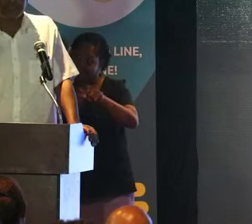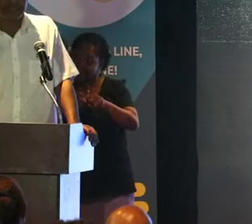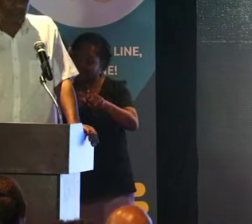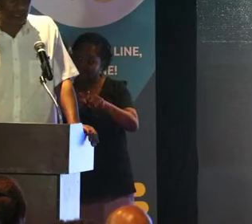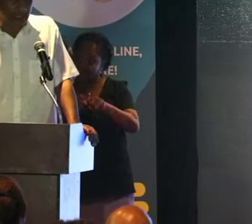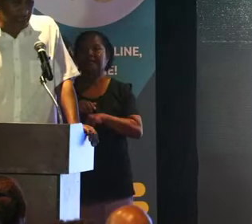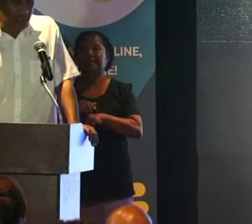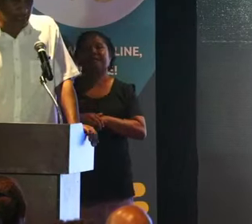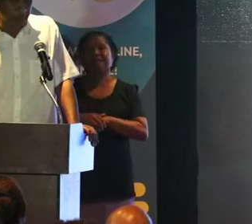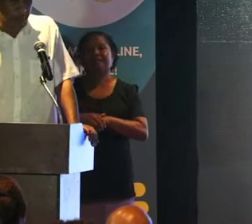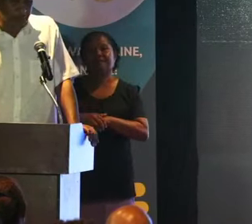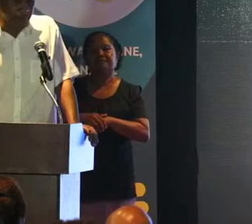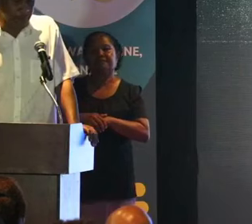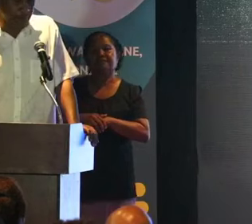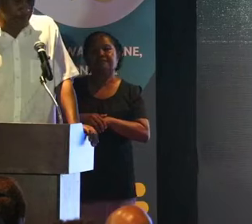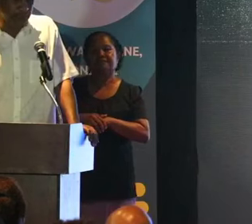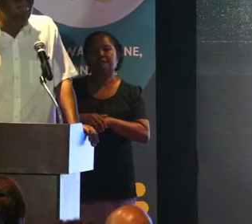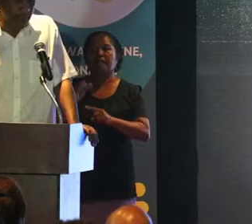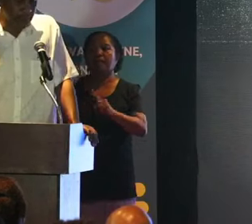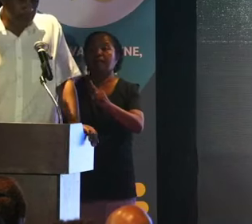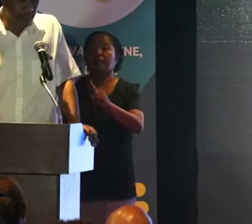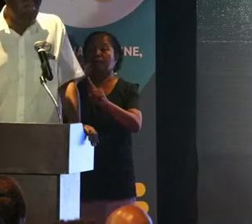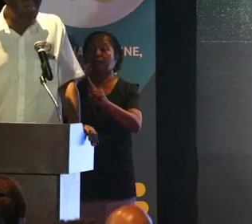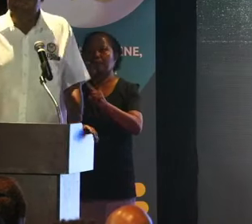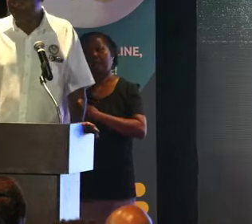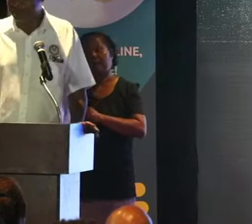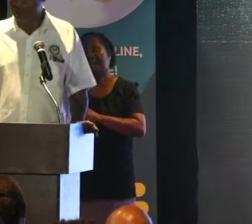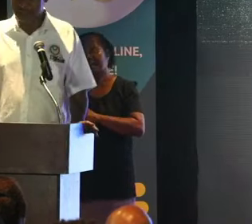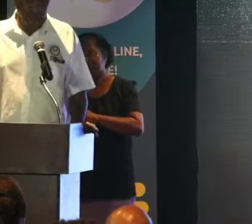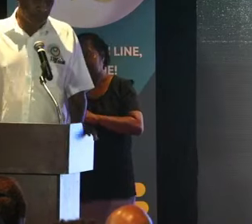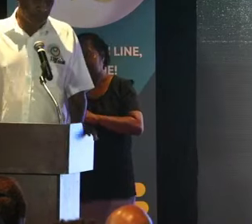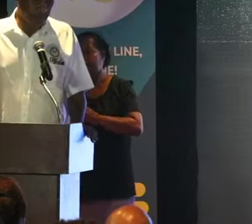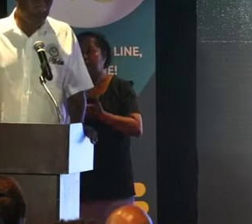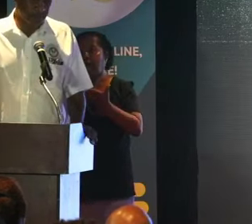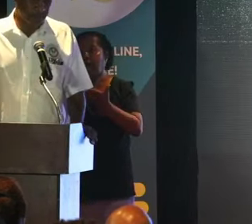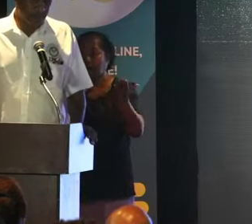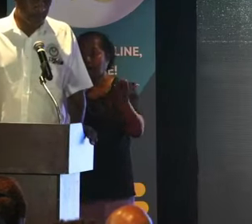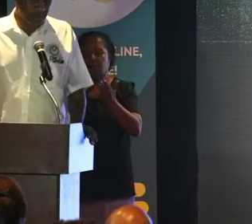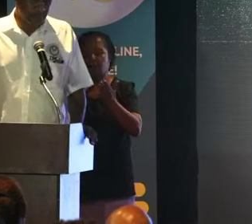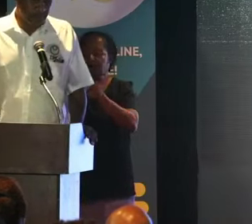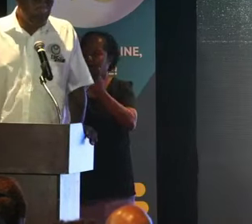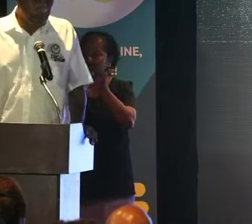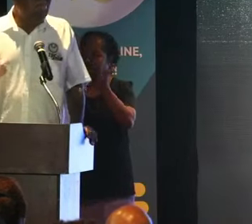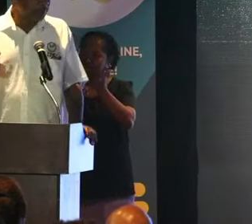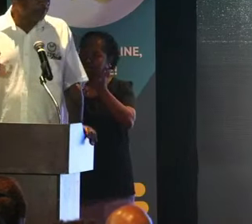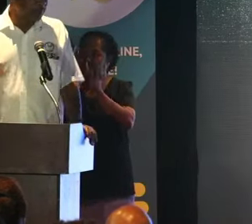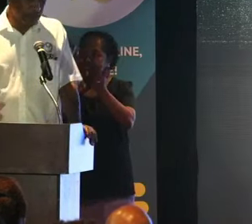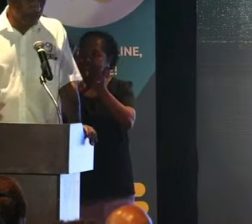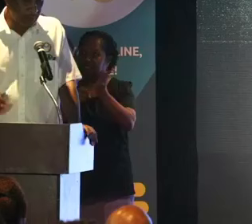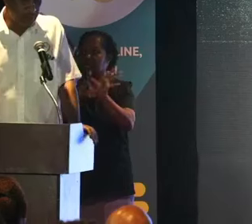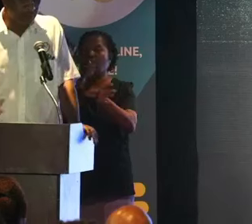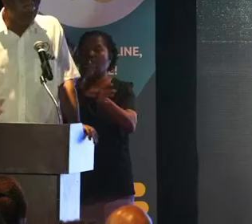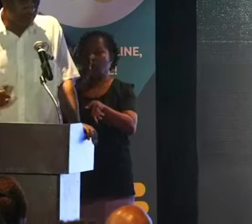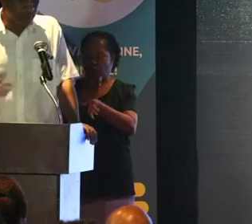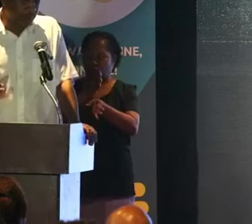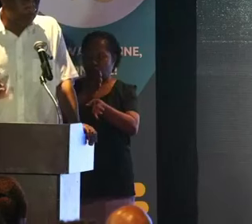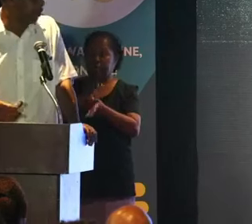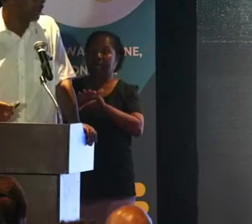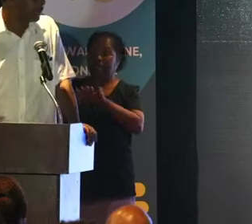Therefore, it is important that you understand how the different entities work, and it will help you better manage